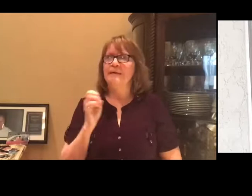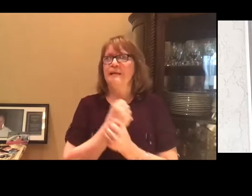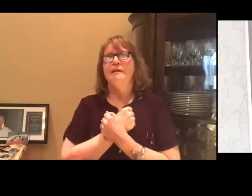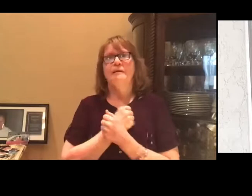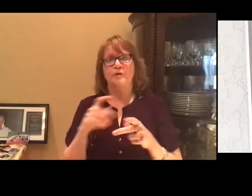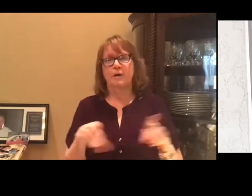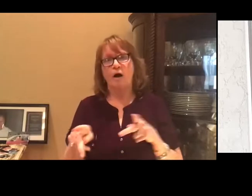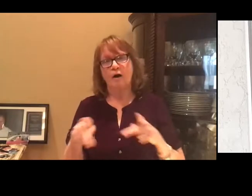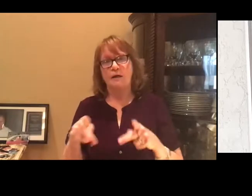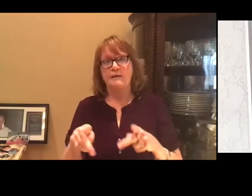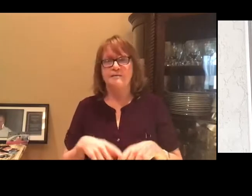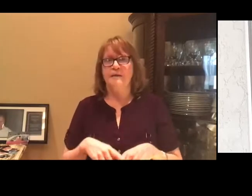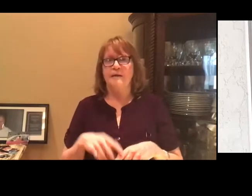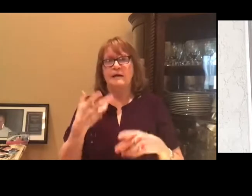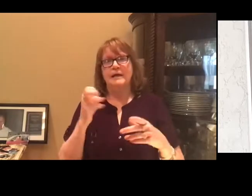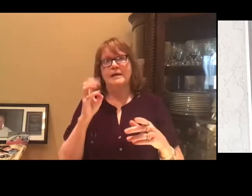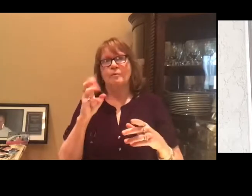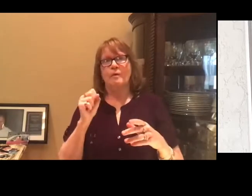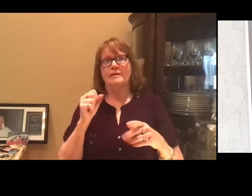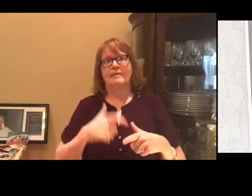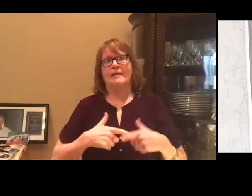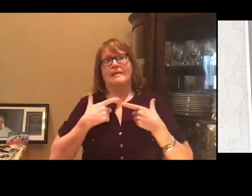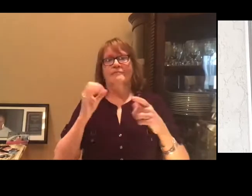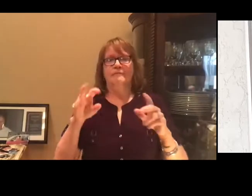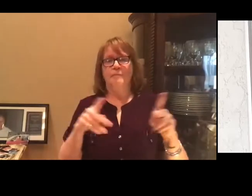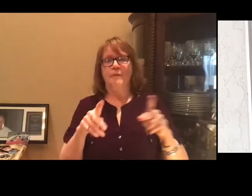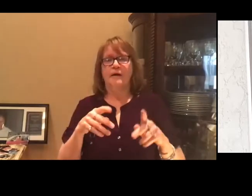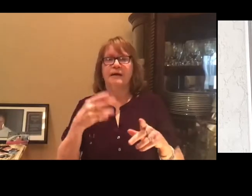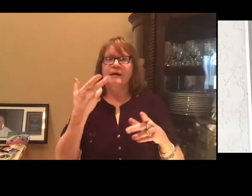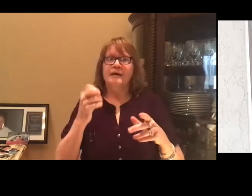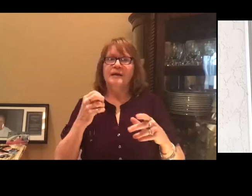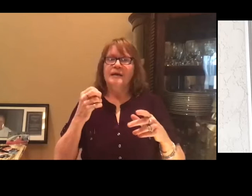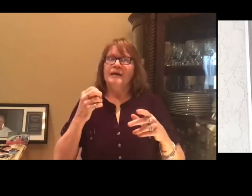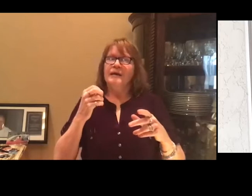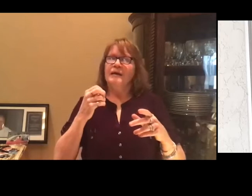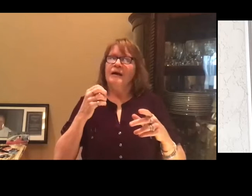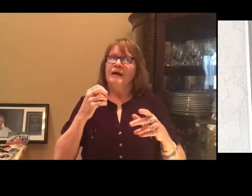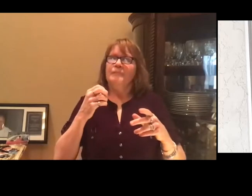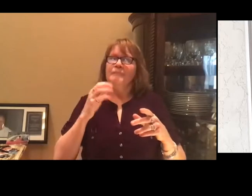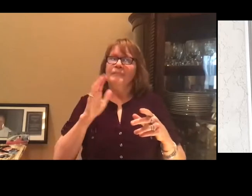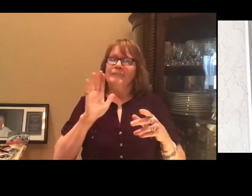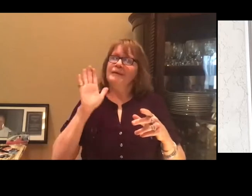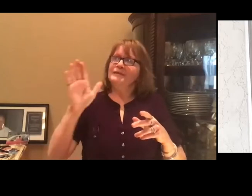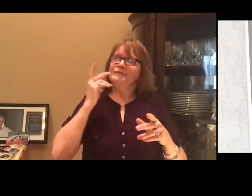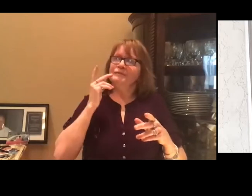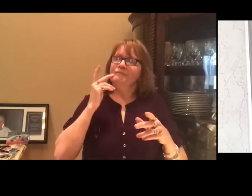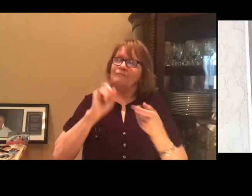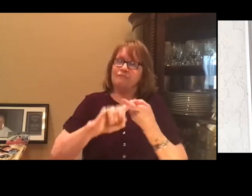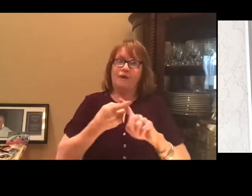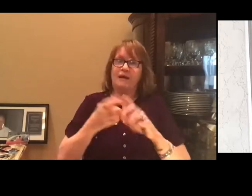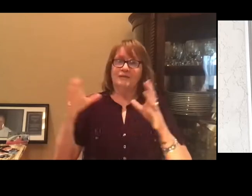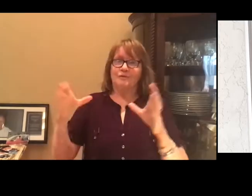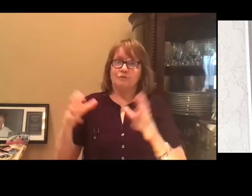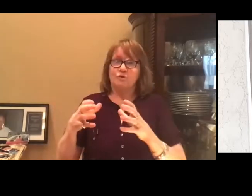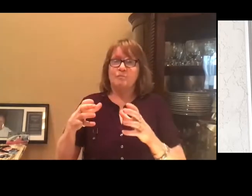with his friends. And my dad and his friends, my parents and his friends, They were